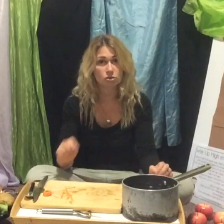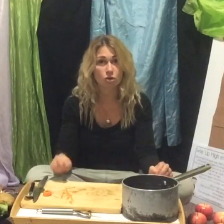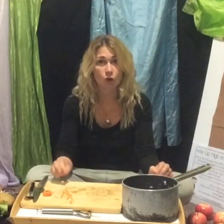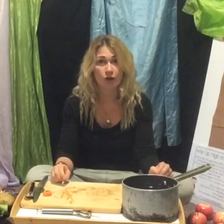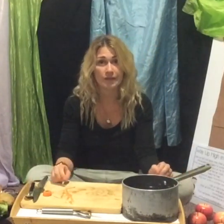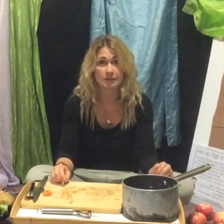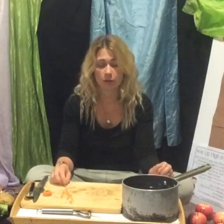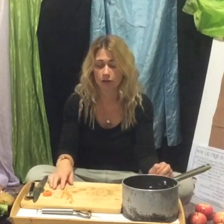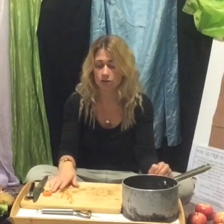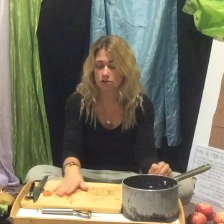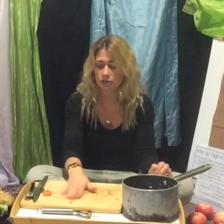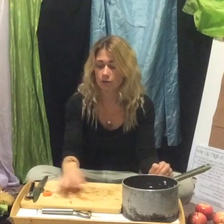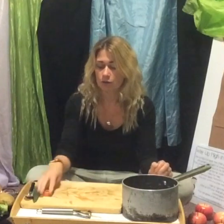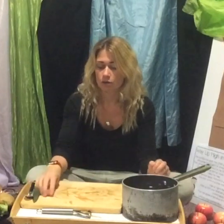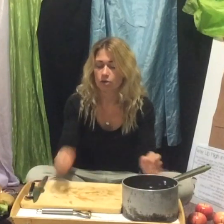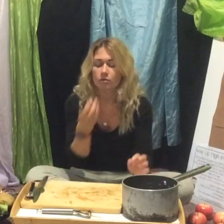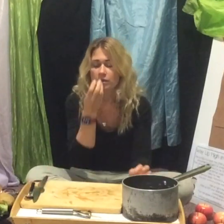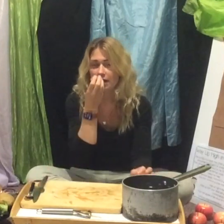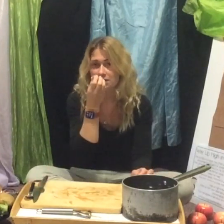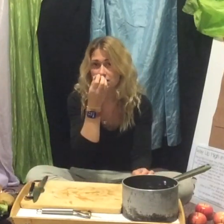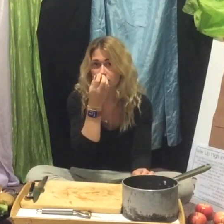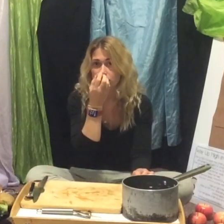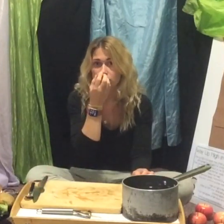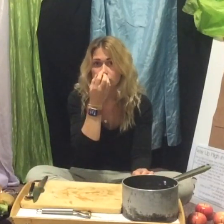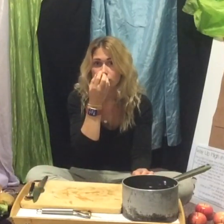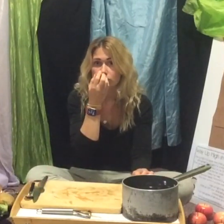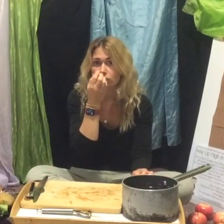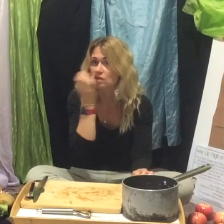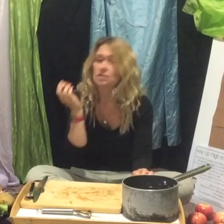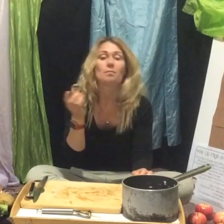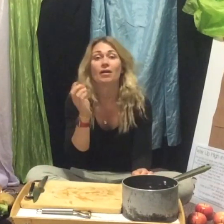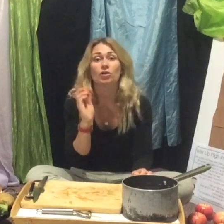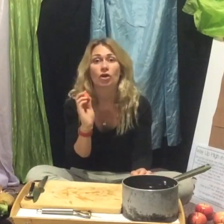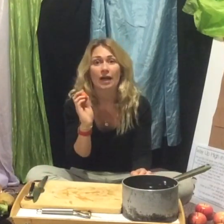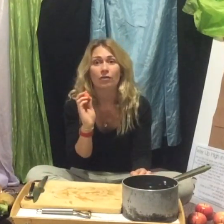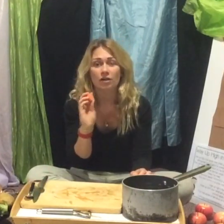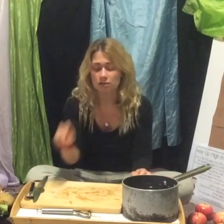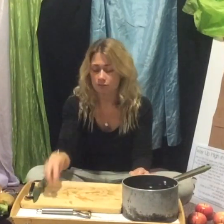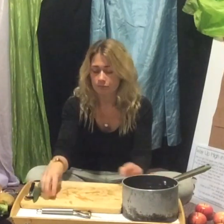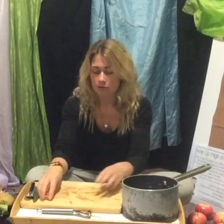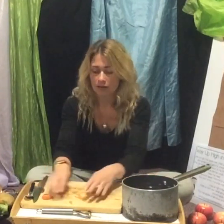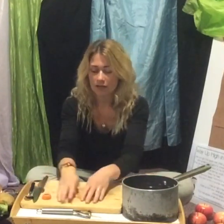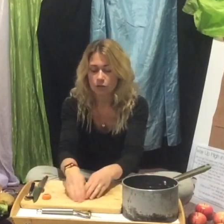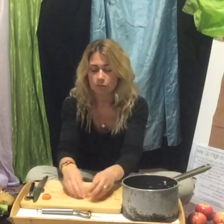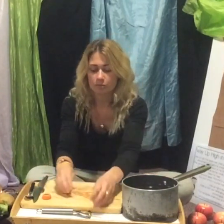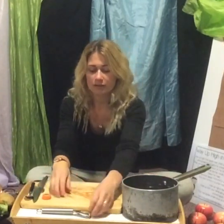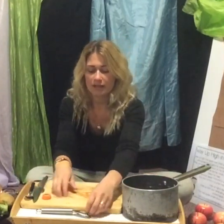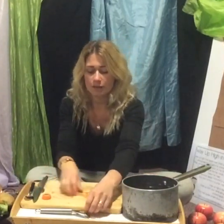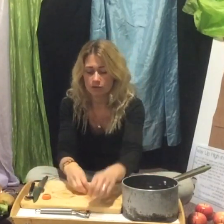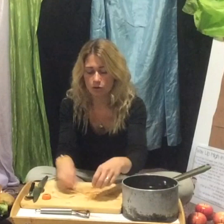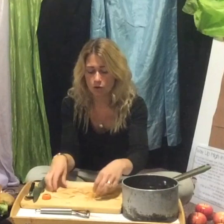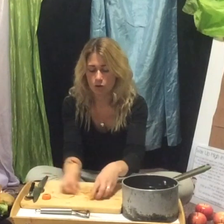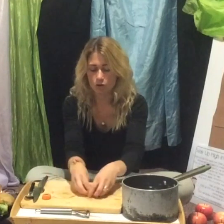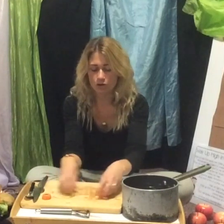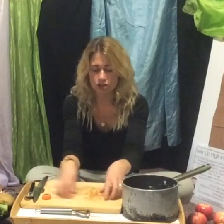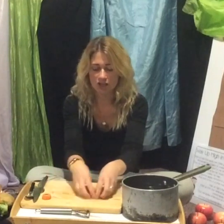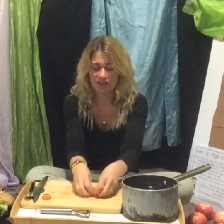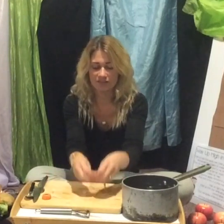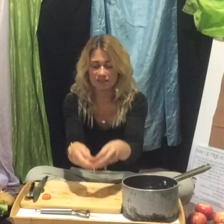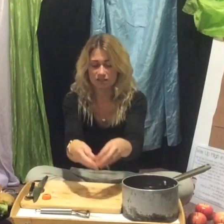So at this point, it'd be nice to smell your carrot. Okay, you can play with all the shavings from